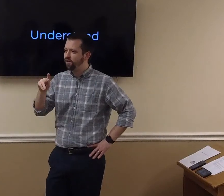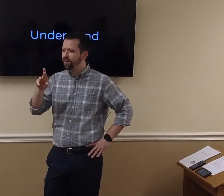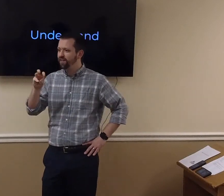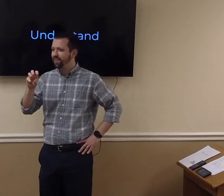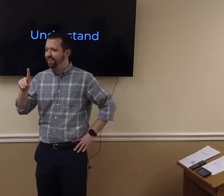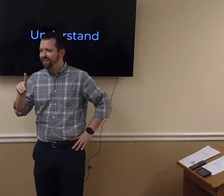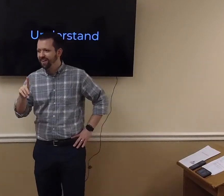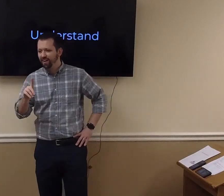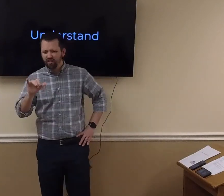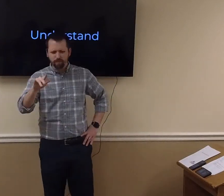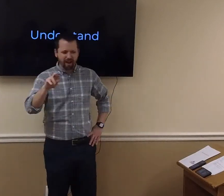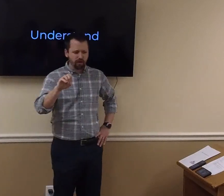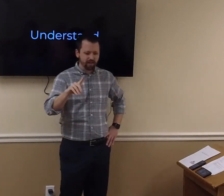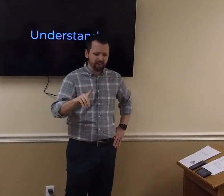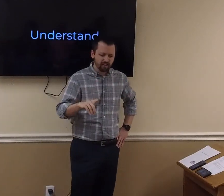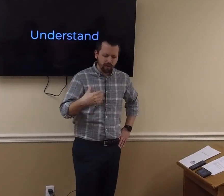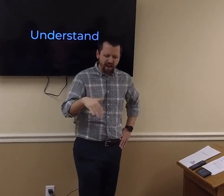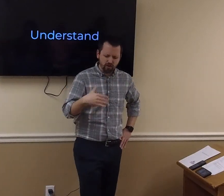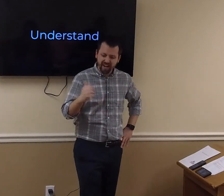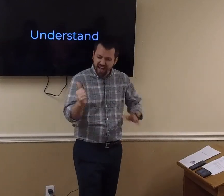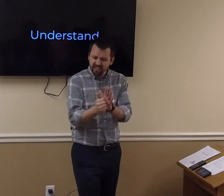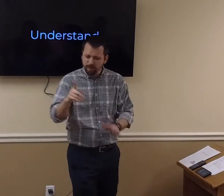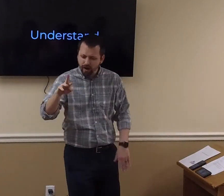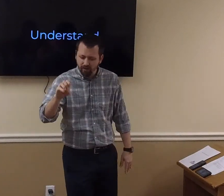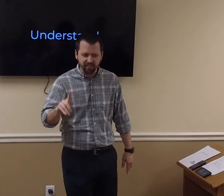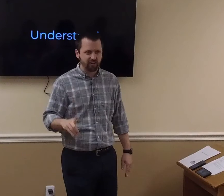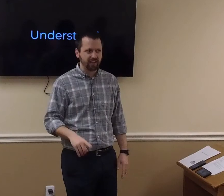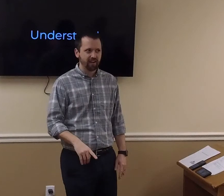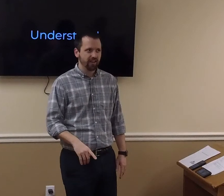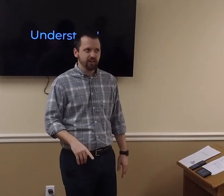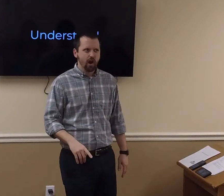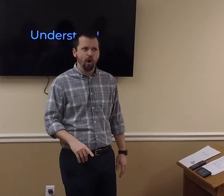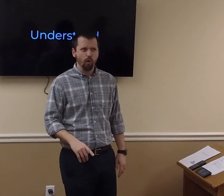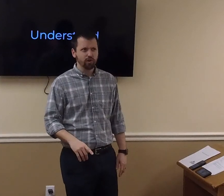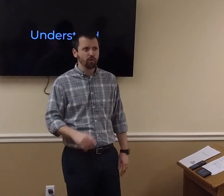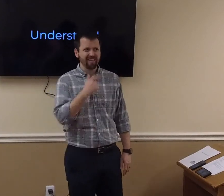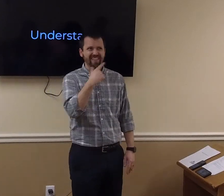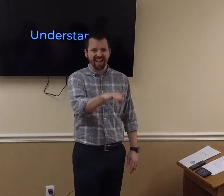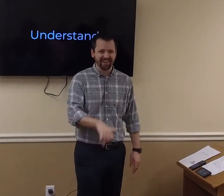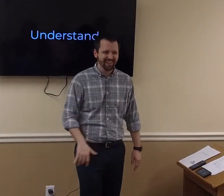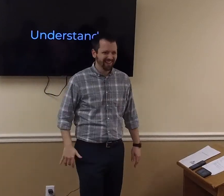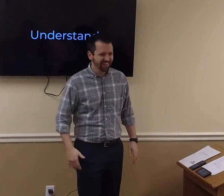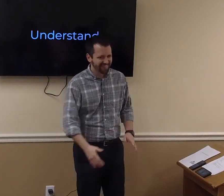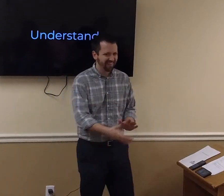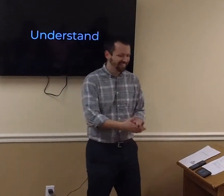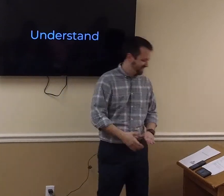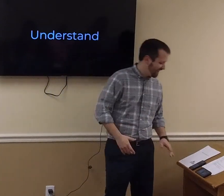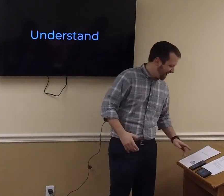powered. Oh, that's powered. Wow, you got an A? That's powered. And they're like, no, don't say that. So,